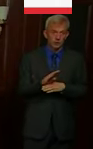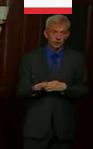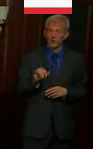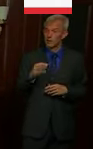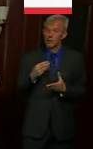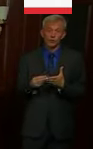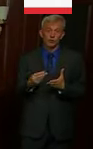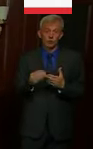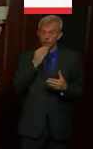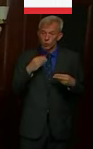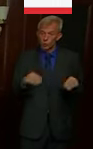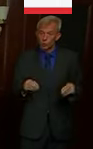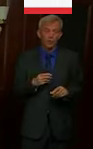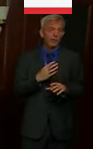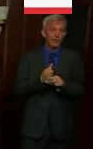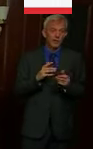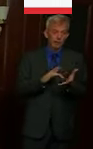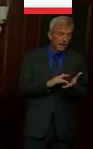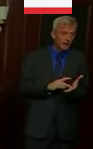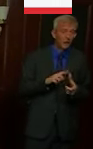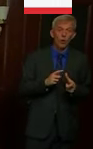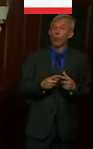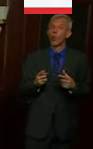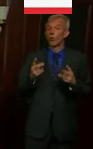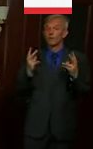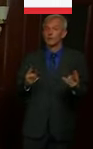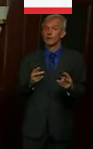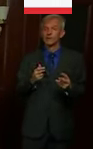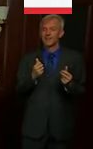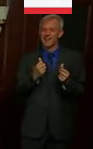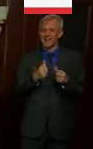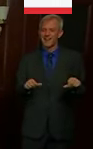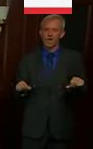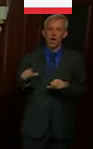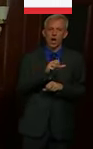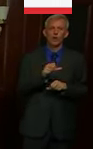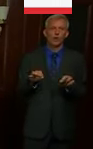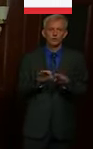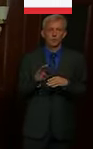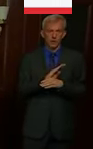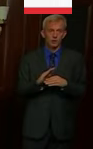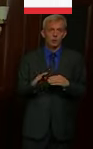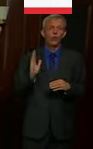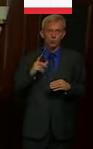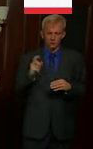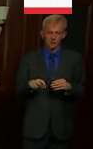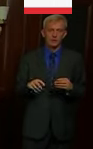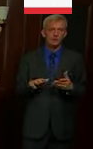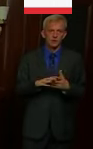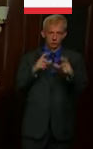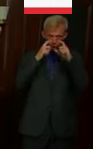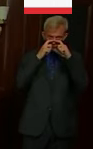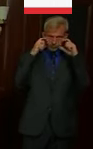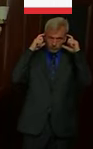for groceries, if you're picking up your prescription, or visiting any other essential business, you will need to cover your face. And if you're not covering your